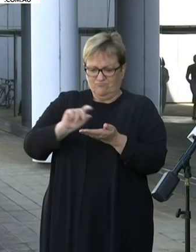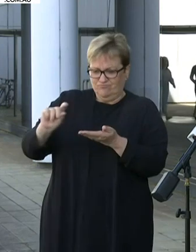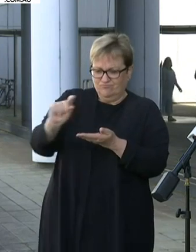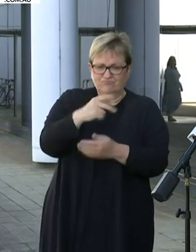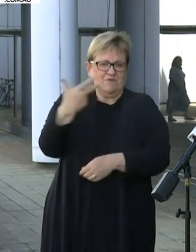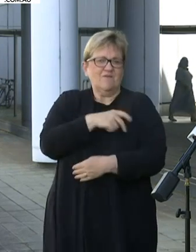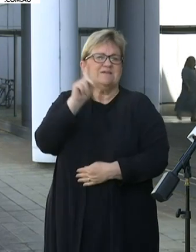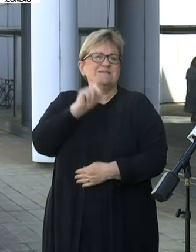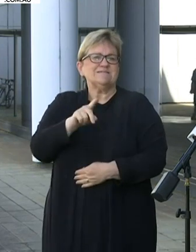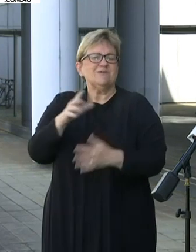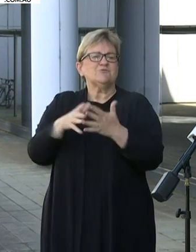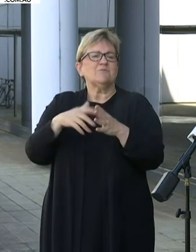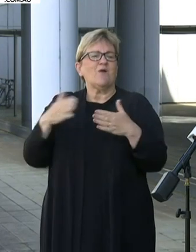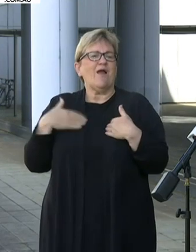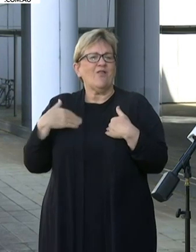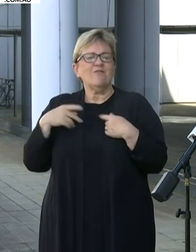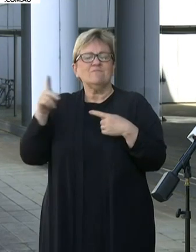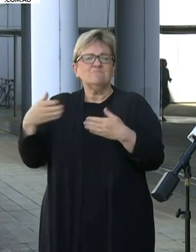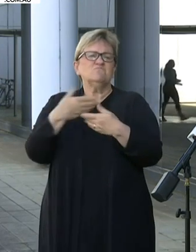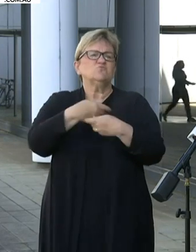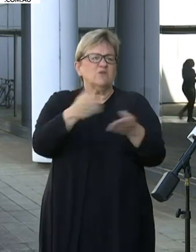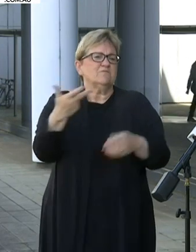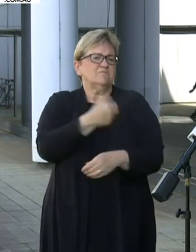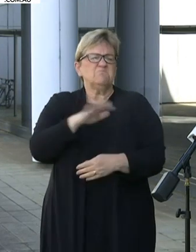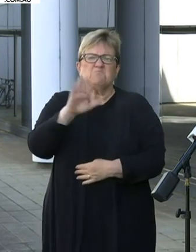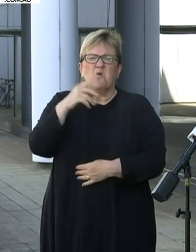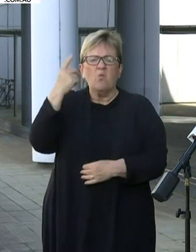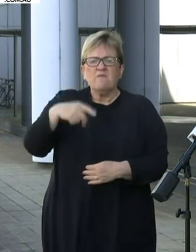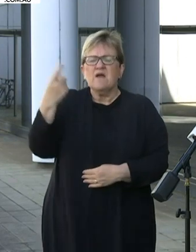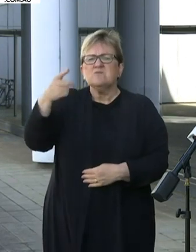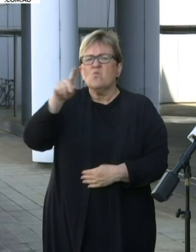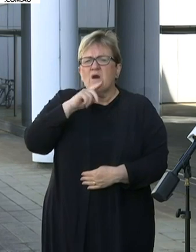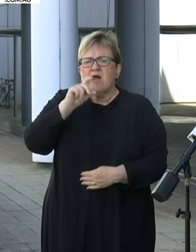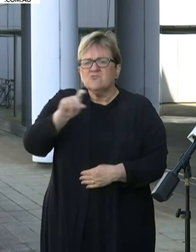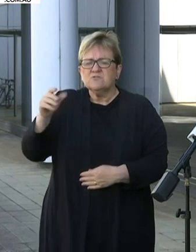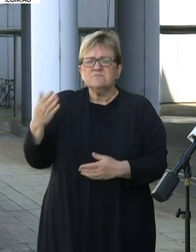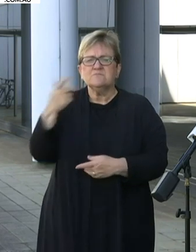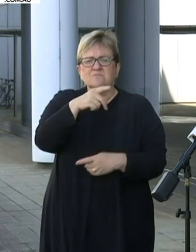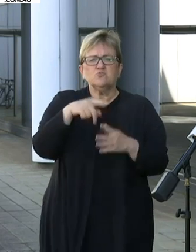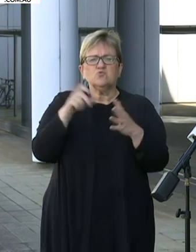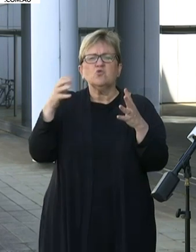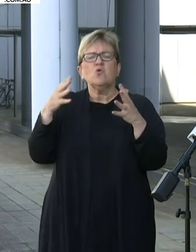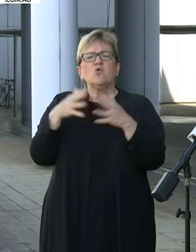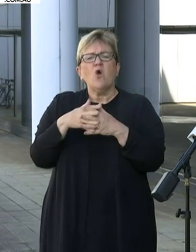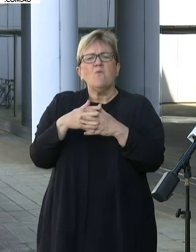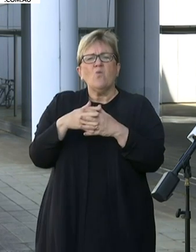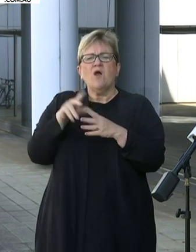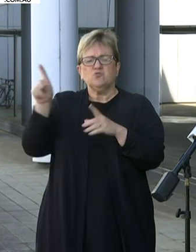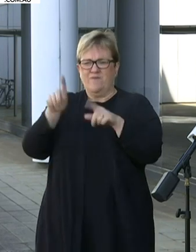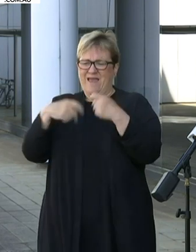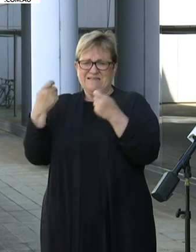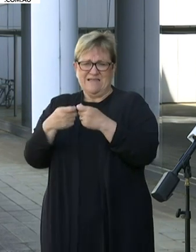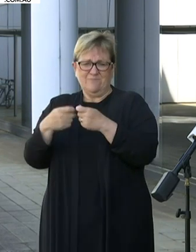came to WA Health to administer, and around 1,100 doses went to the Commonwealth to their teams